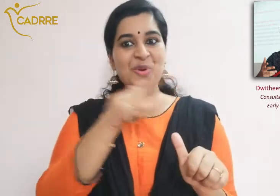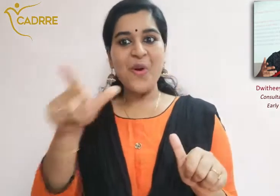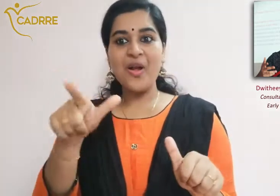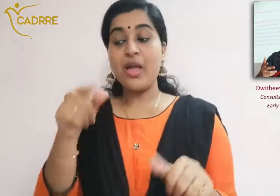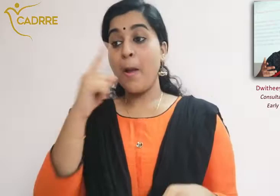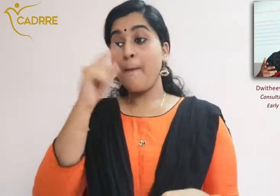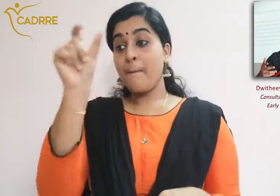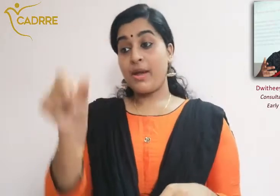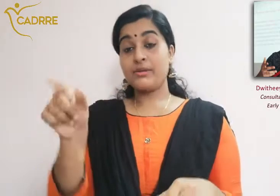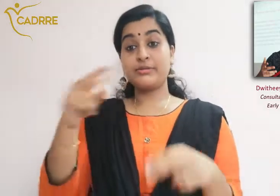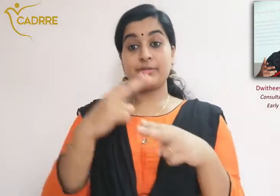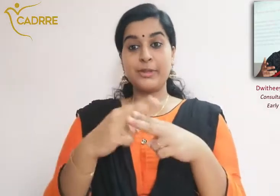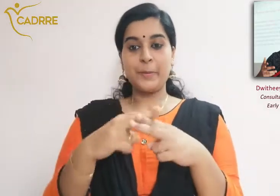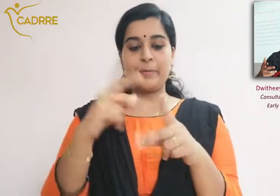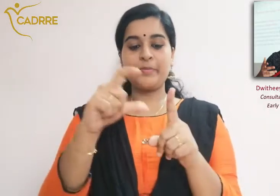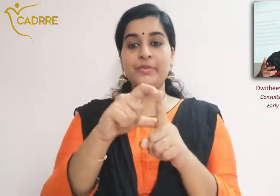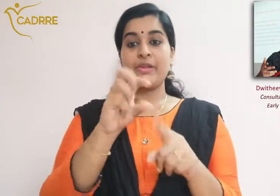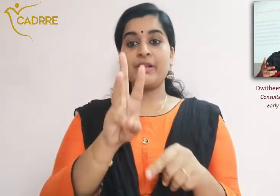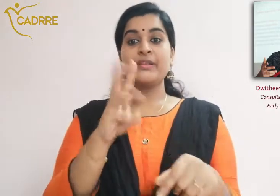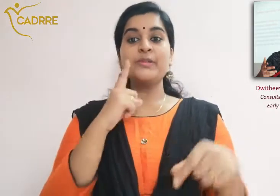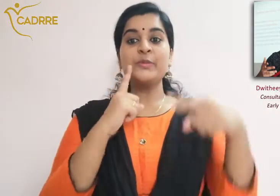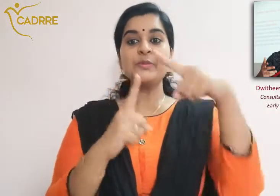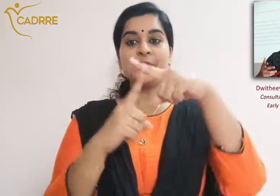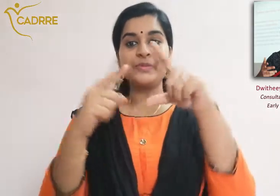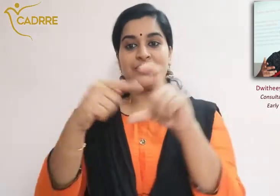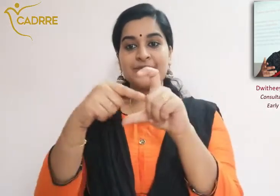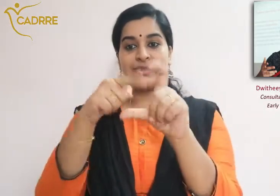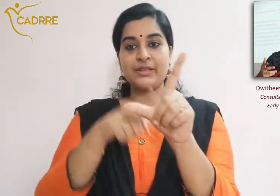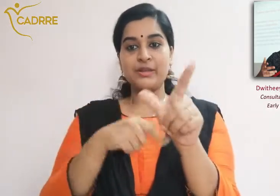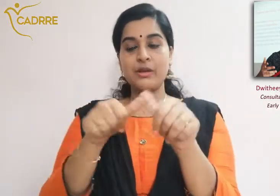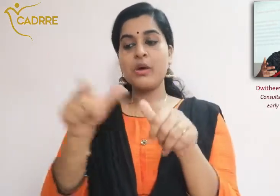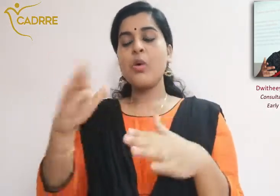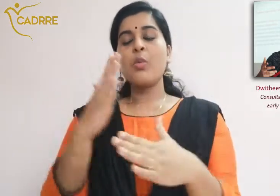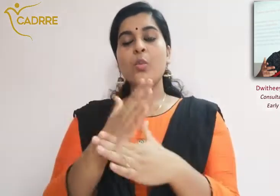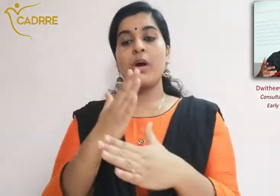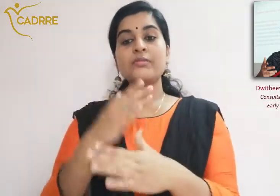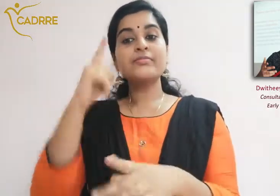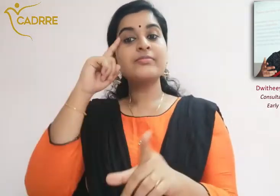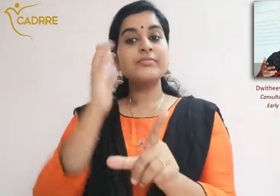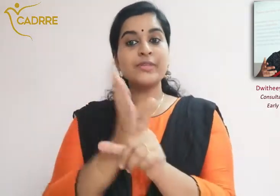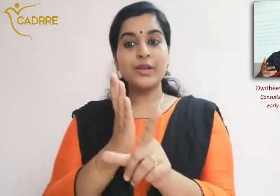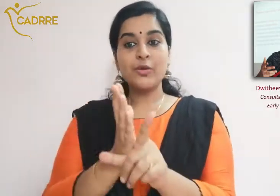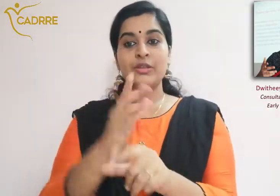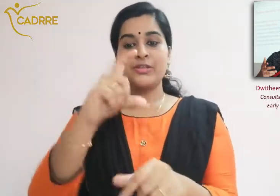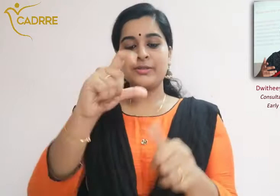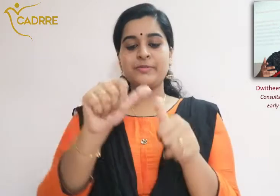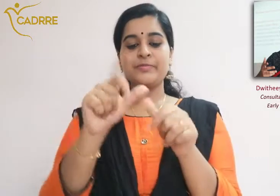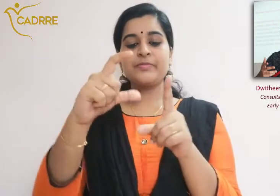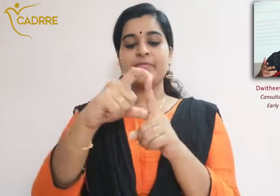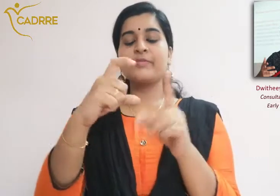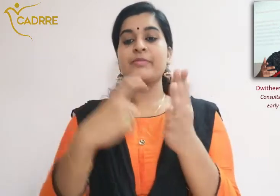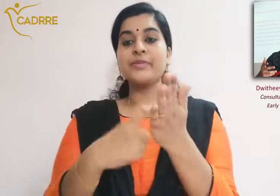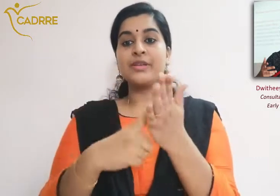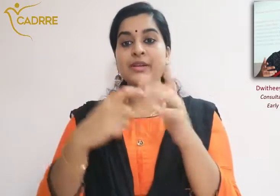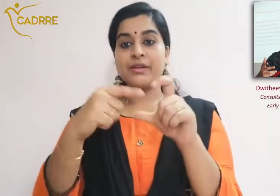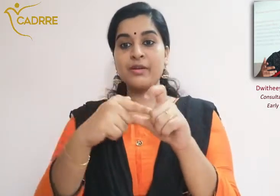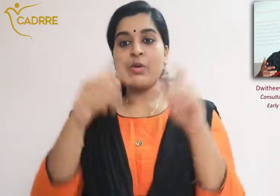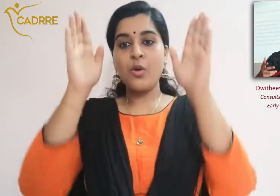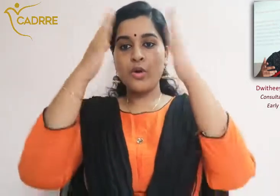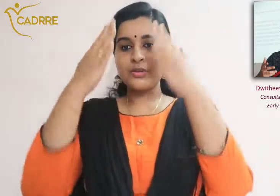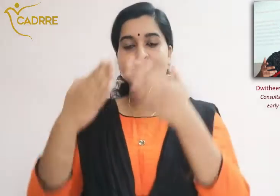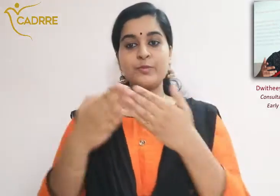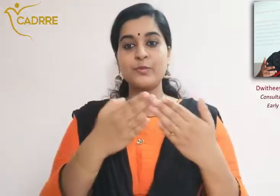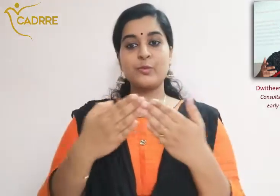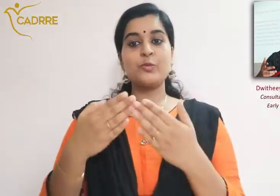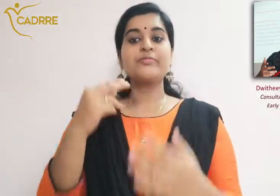Hello everyone, myself Dwitheeya Pathiramanna, consultant psychologist, CADRRE Autism School